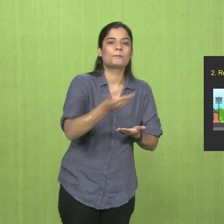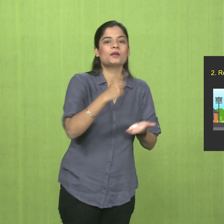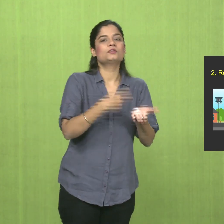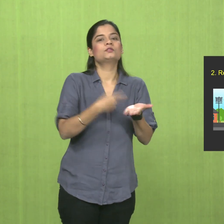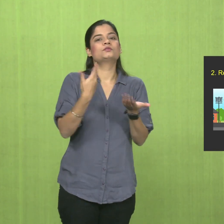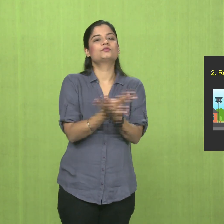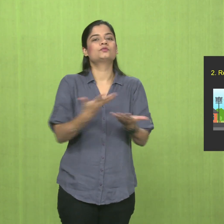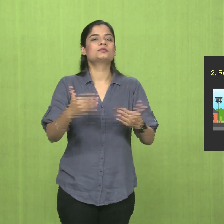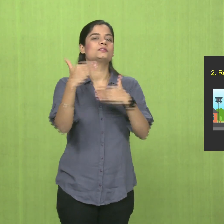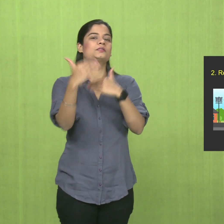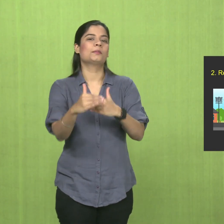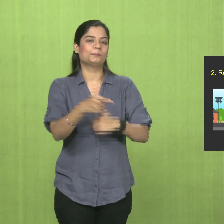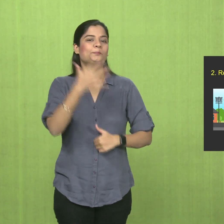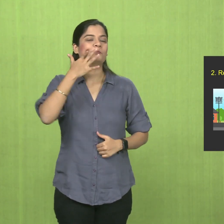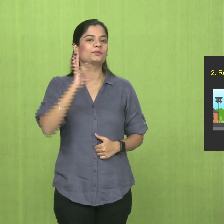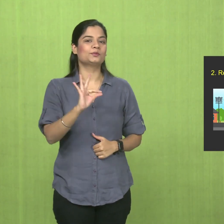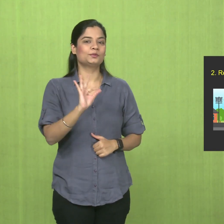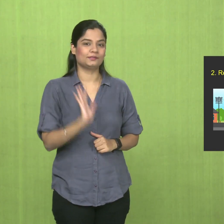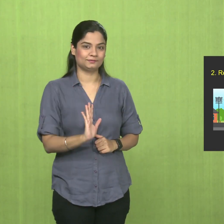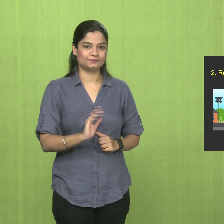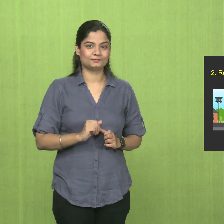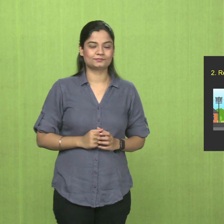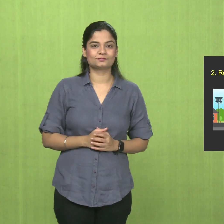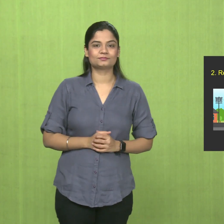Remember to do that because resources are limited.